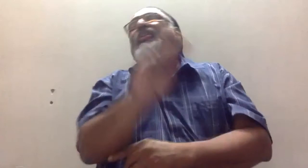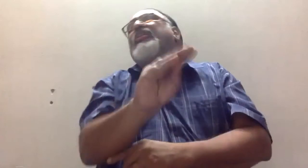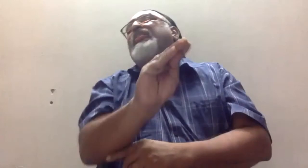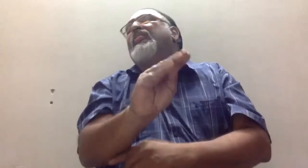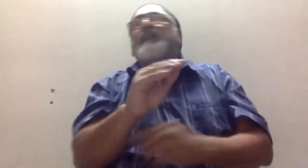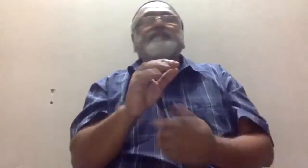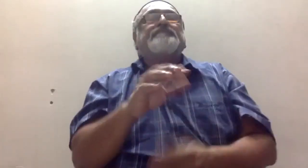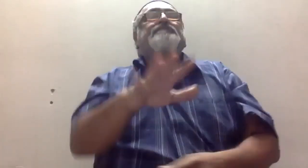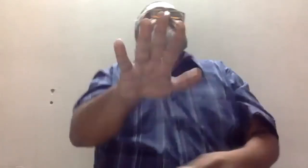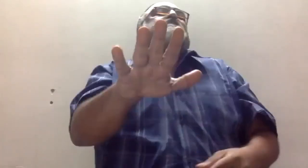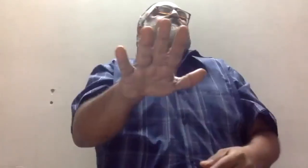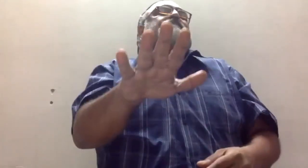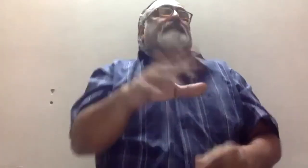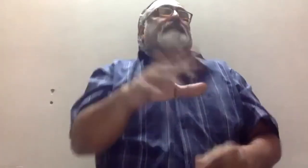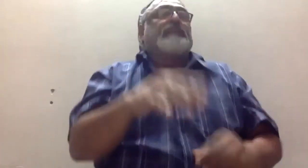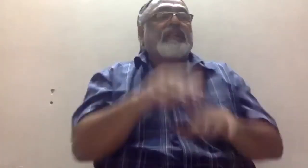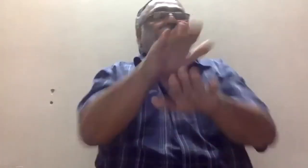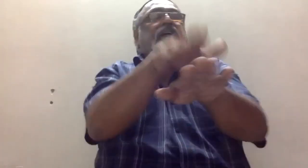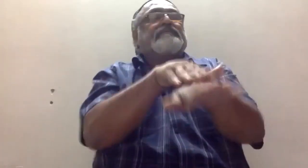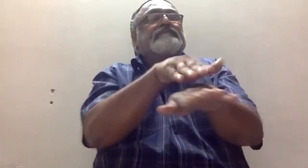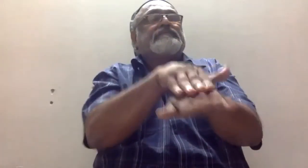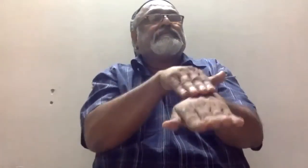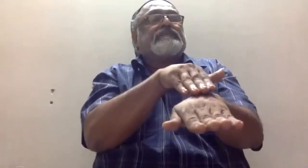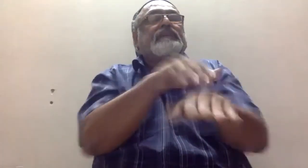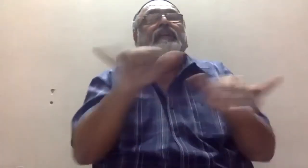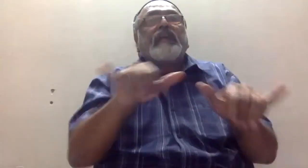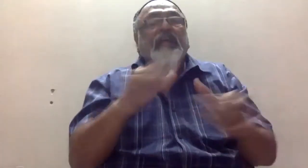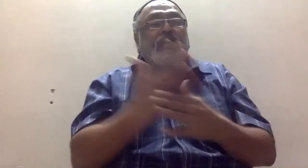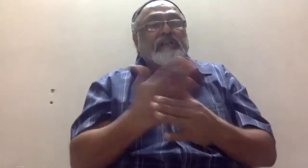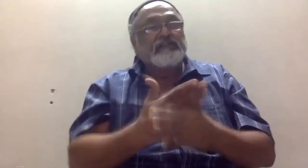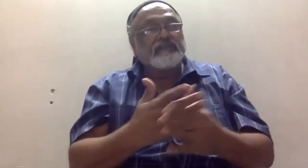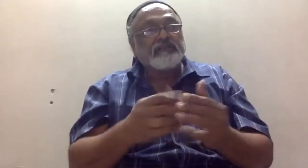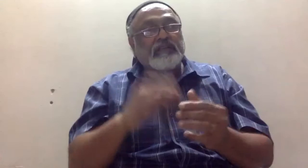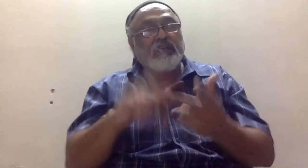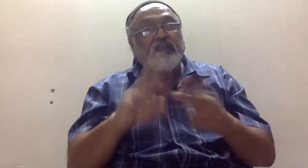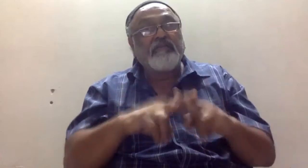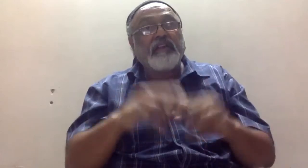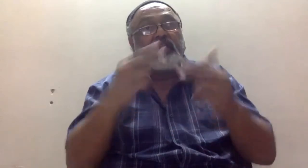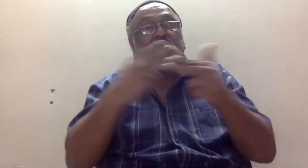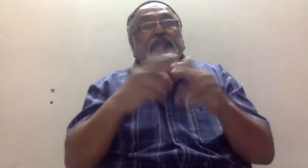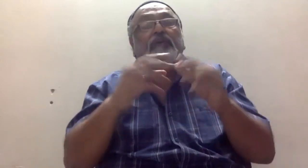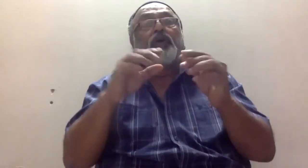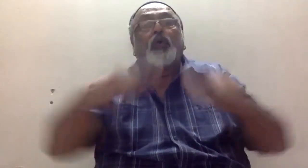you show them in very poor light. For example, if I'm referring to a wheelchair user as wheelchair